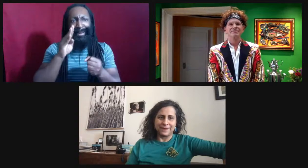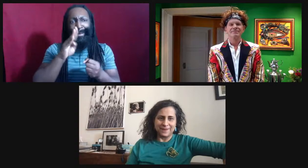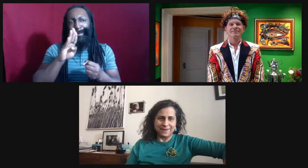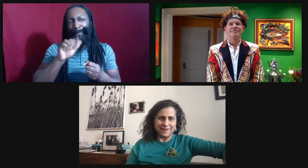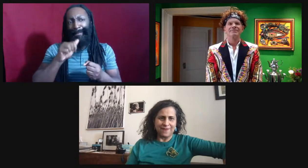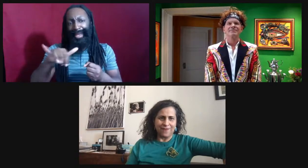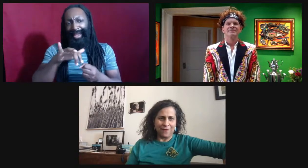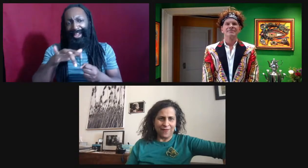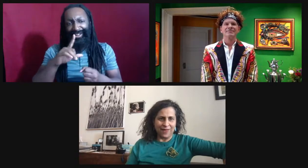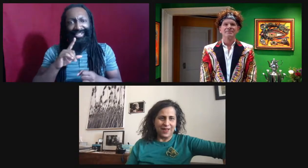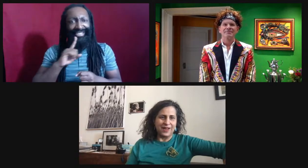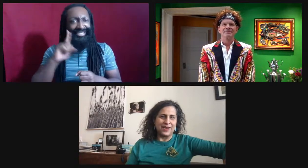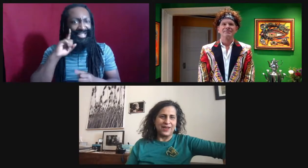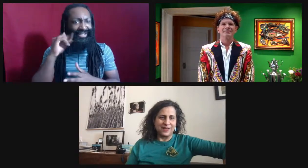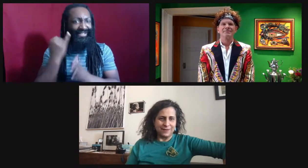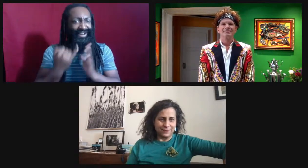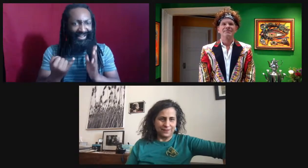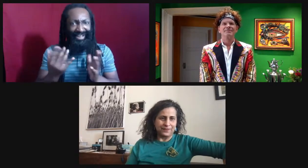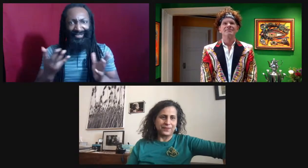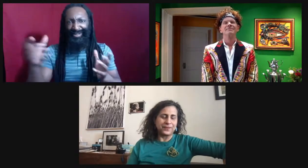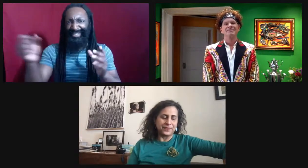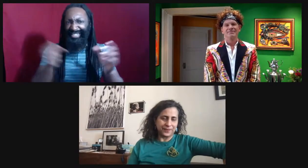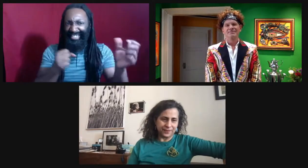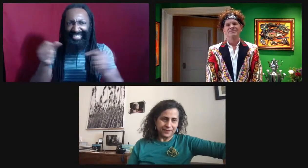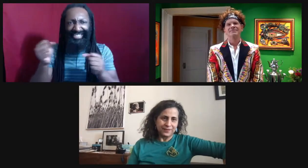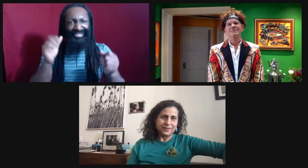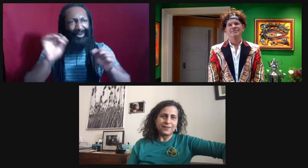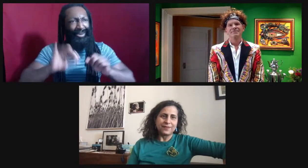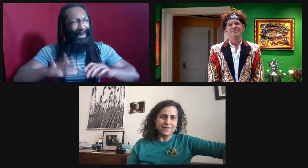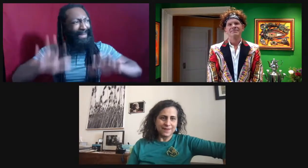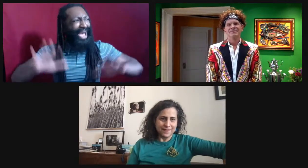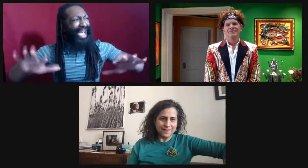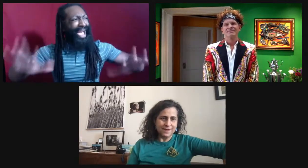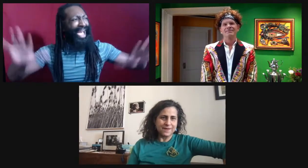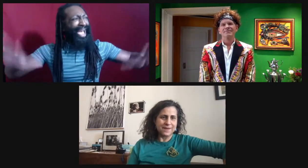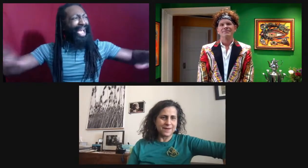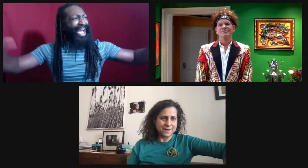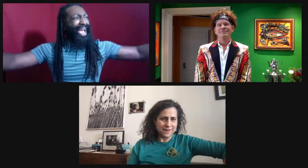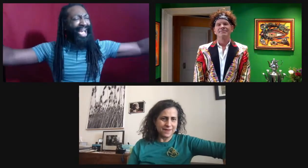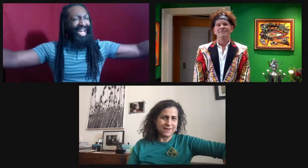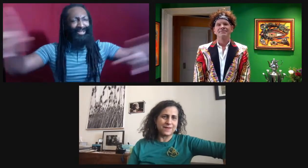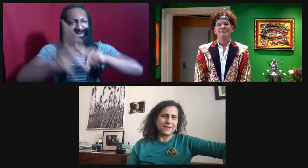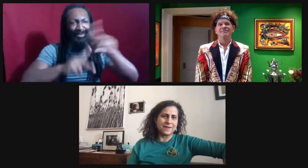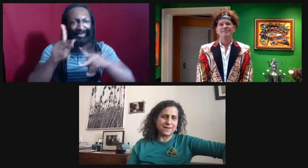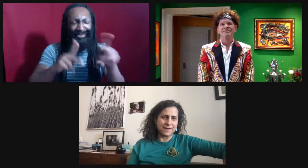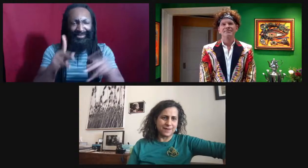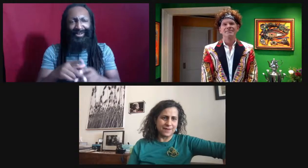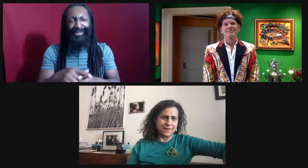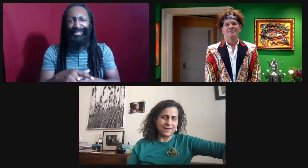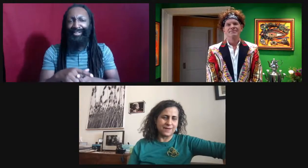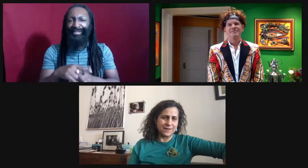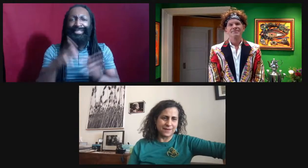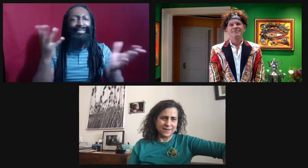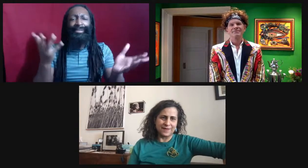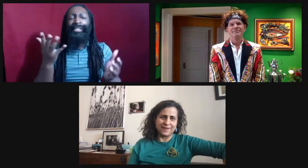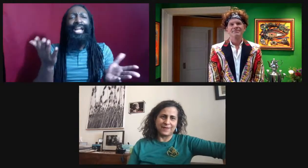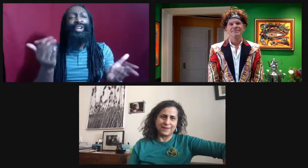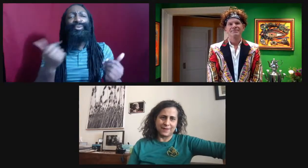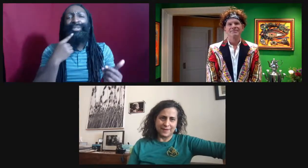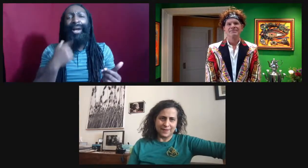And so to be able to put together this gallery of deaf artists, this is